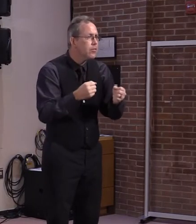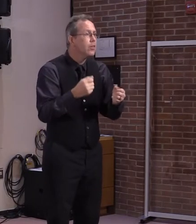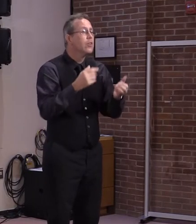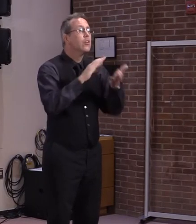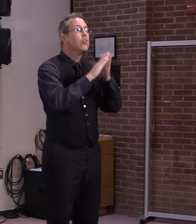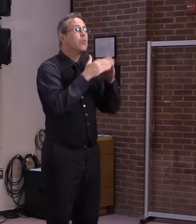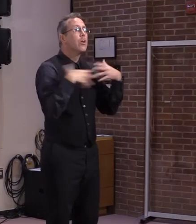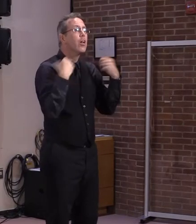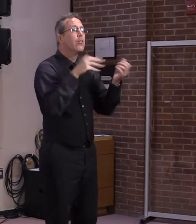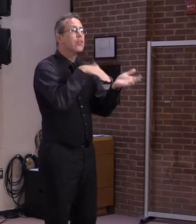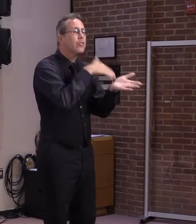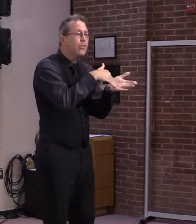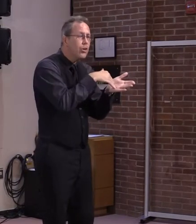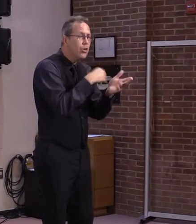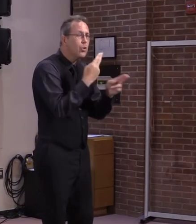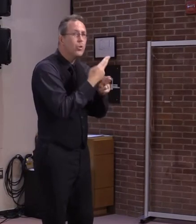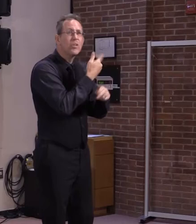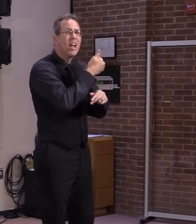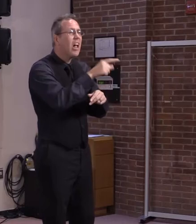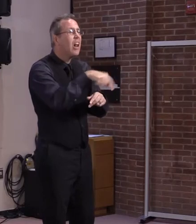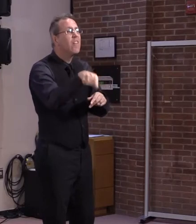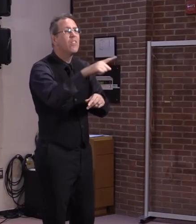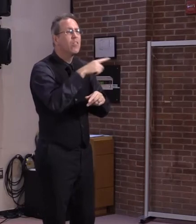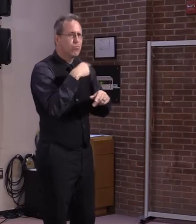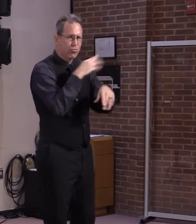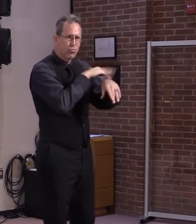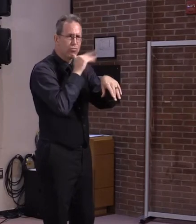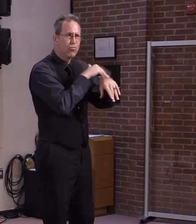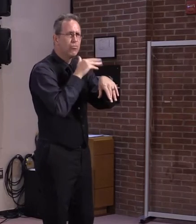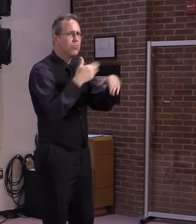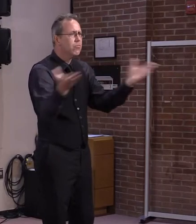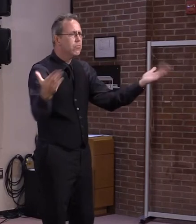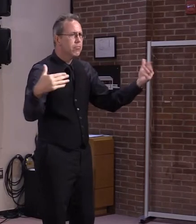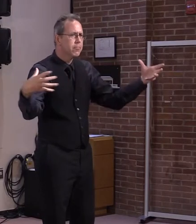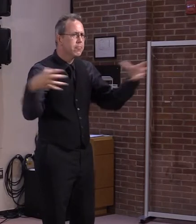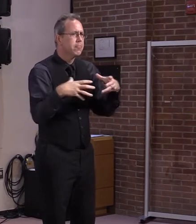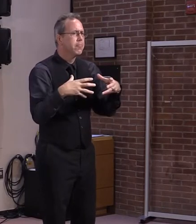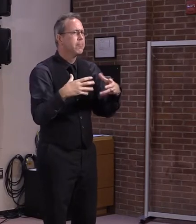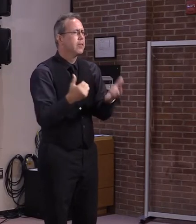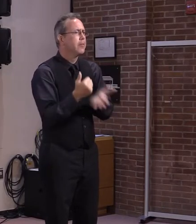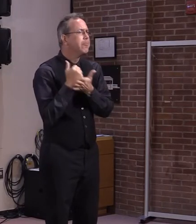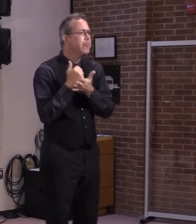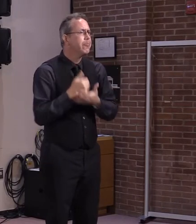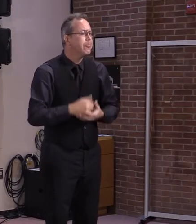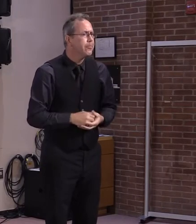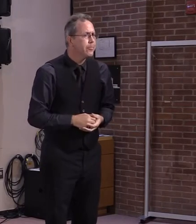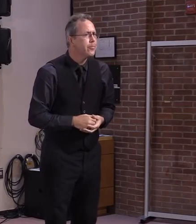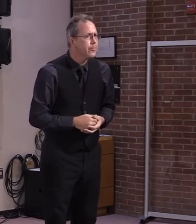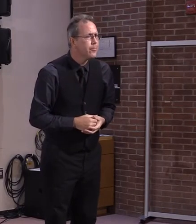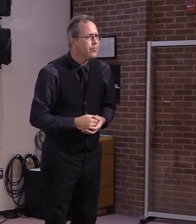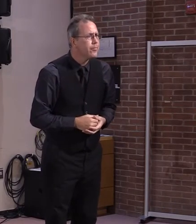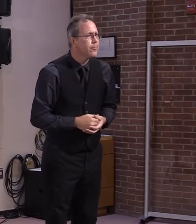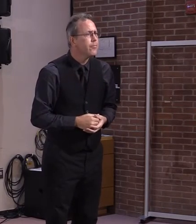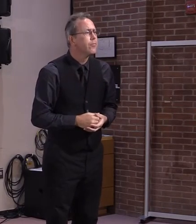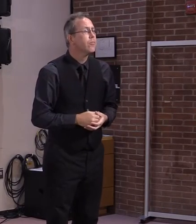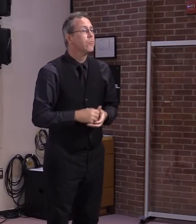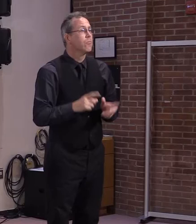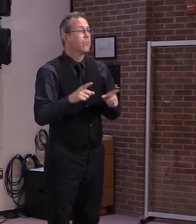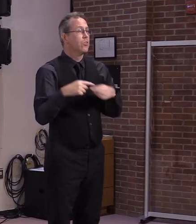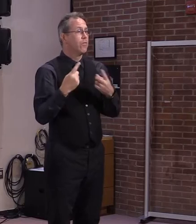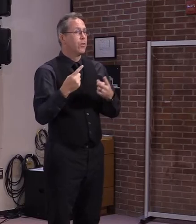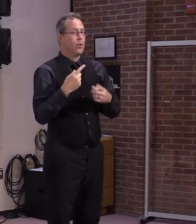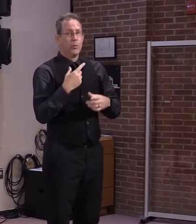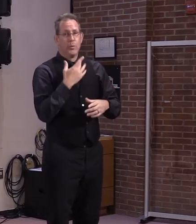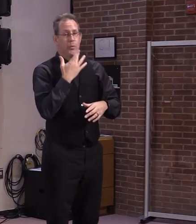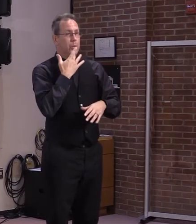in order to provide the staffing for these vaccinations. I so far, knock on wood, I think we'll be able